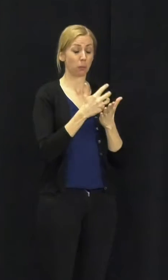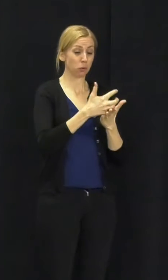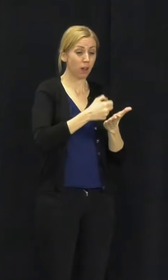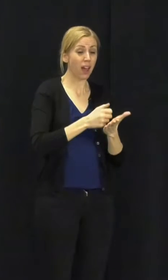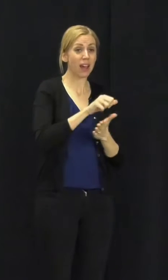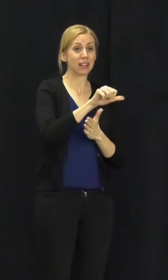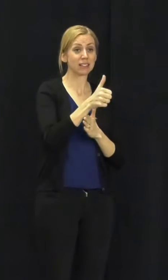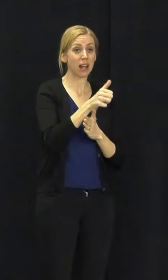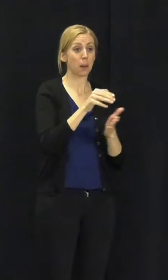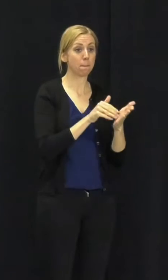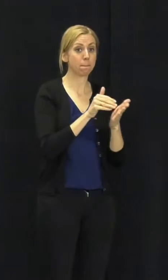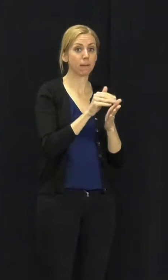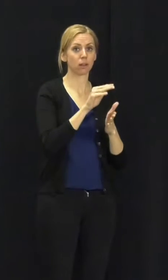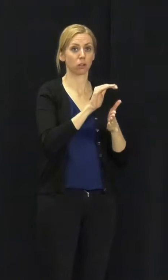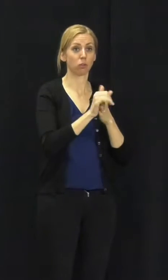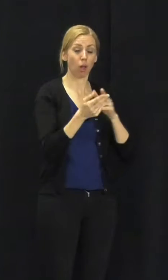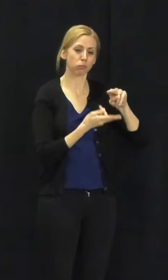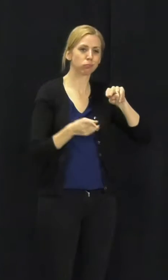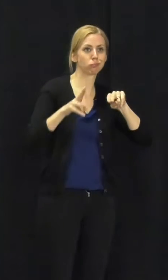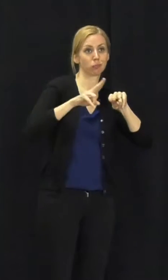are remaining vigilant